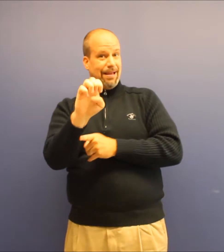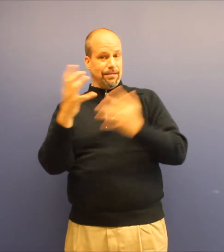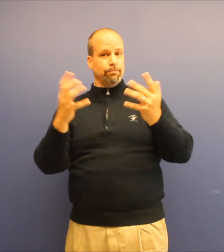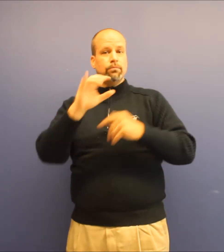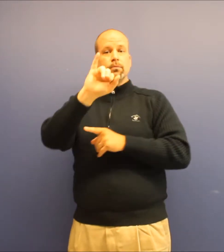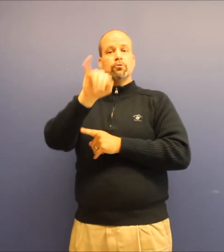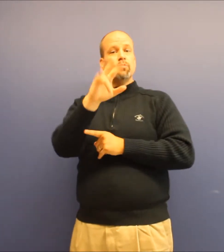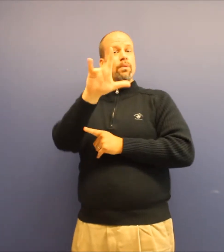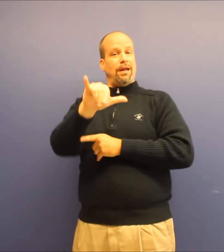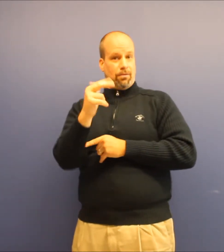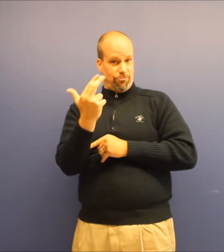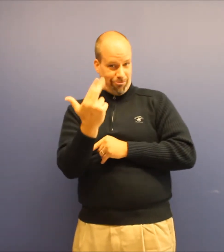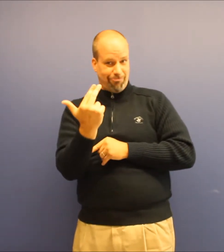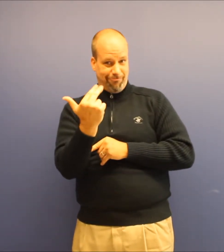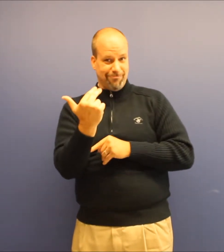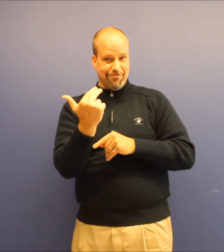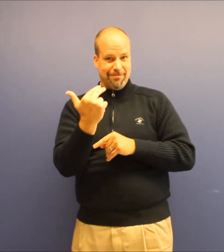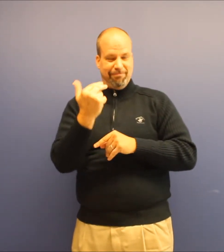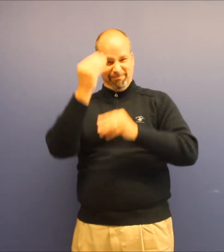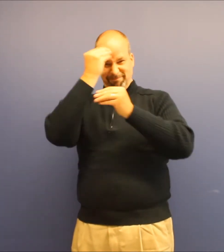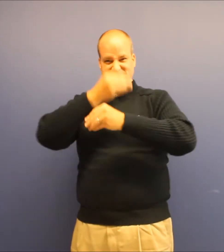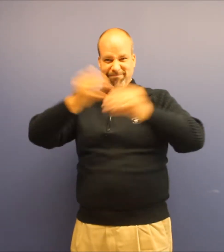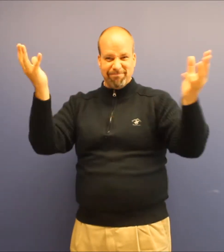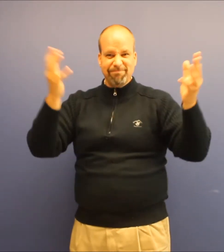There's been an update as of July 13th.